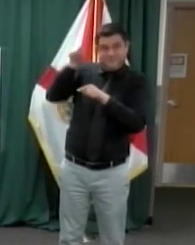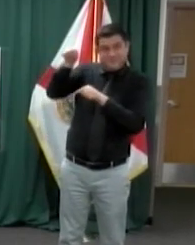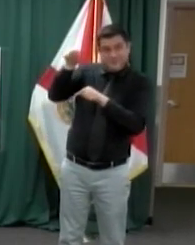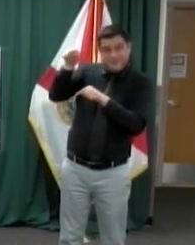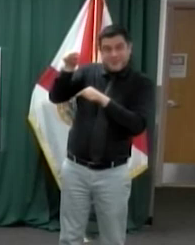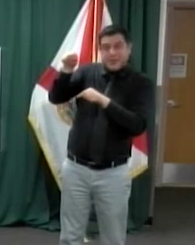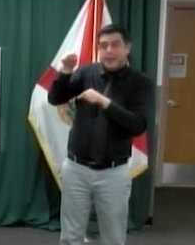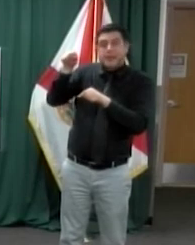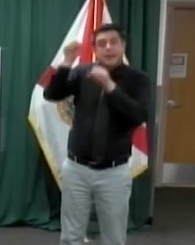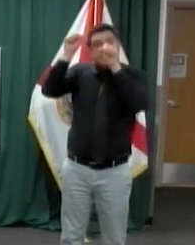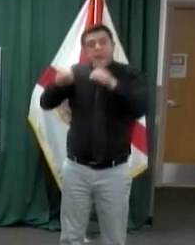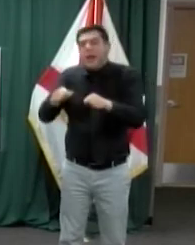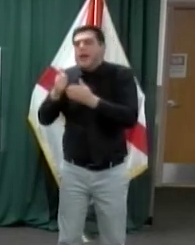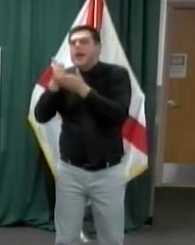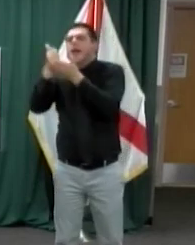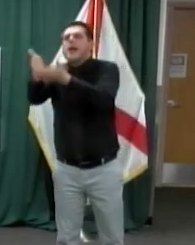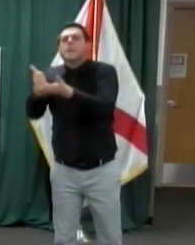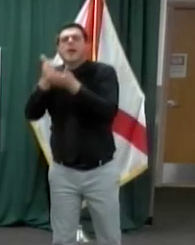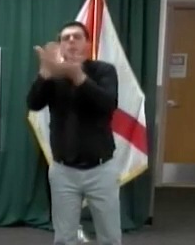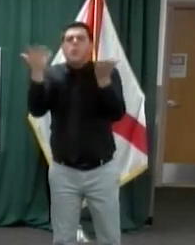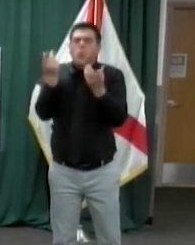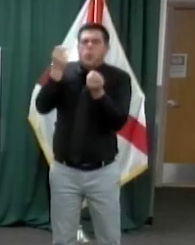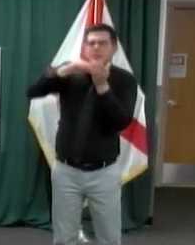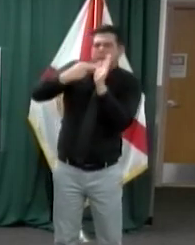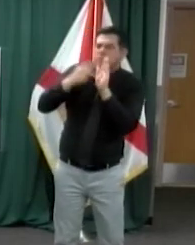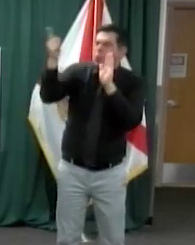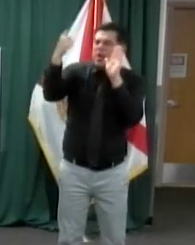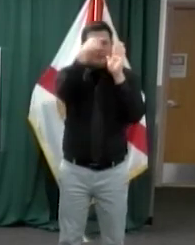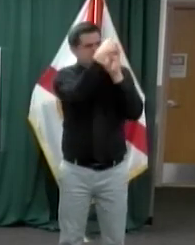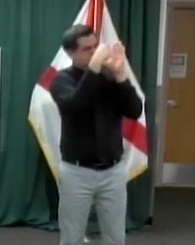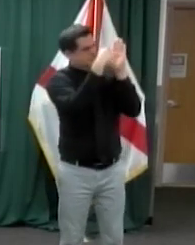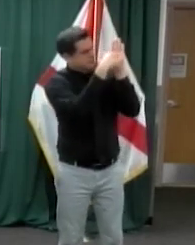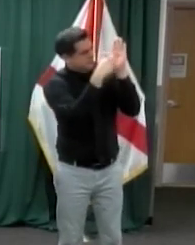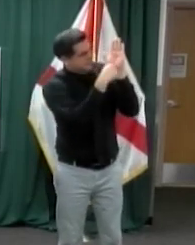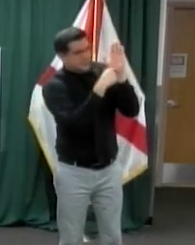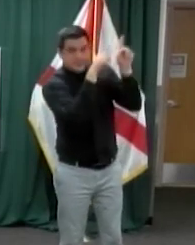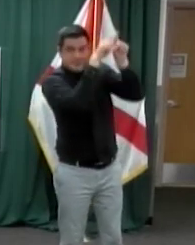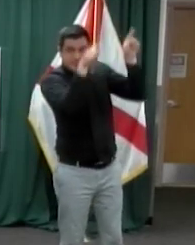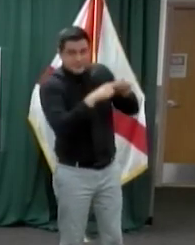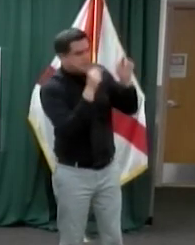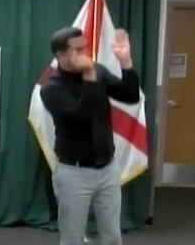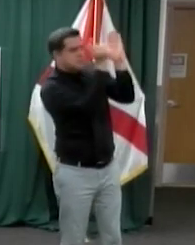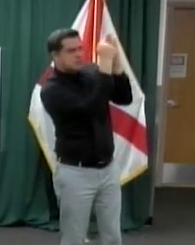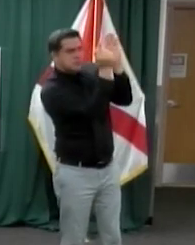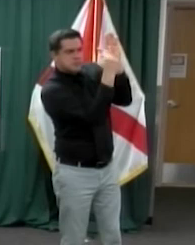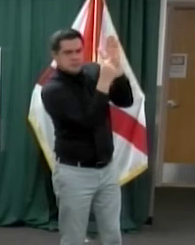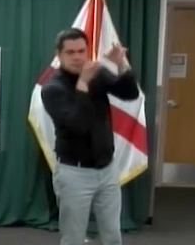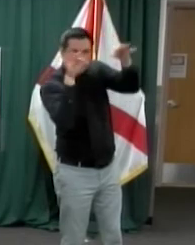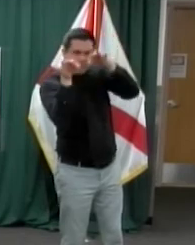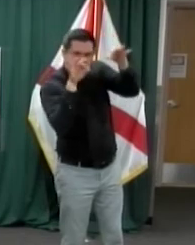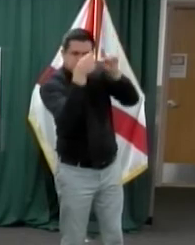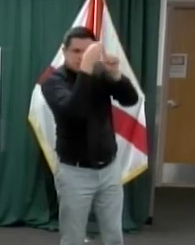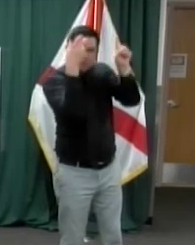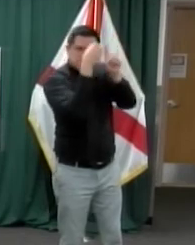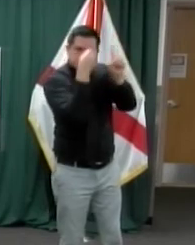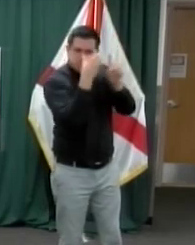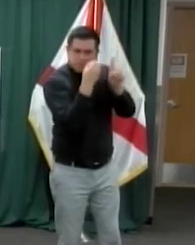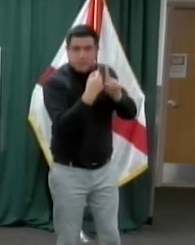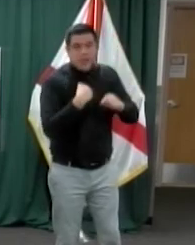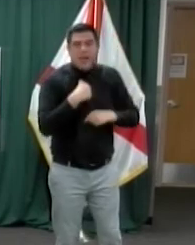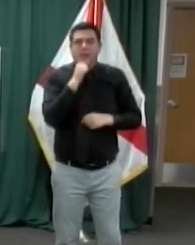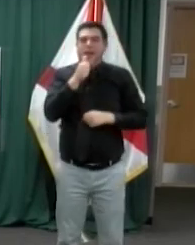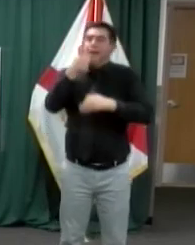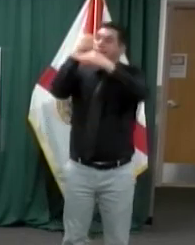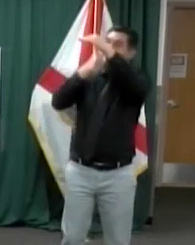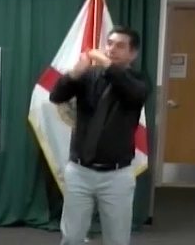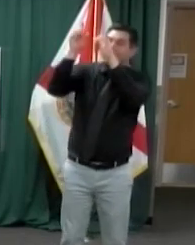for you. But again, we are supporting the department. We are not the department. And I think it's very important for people to continue to